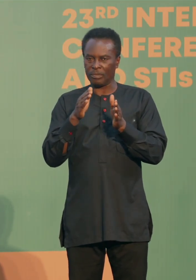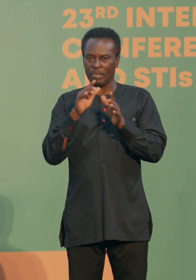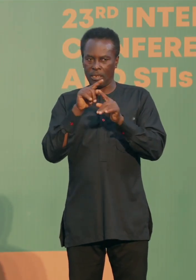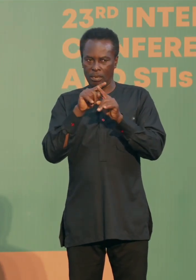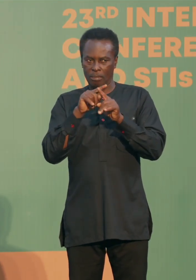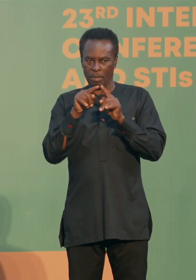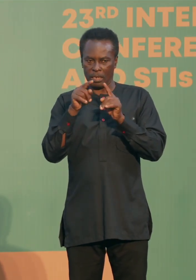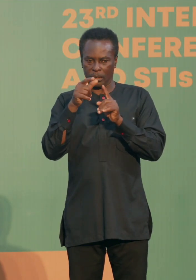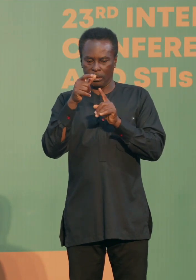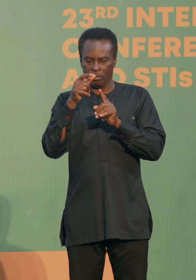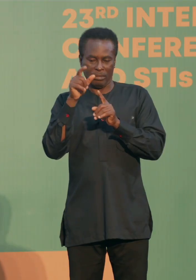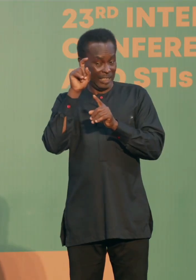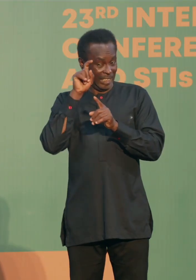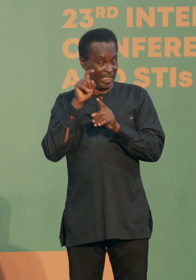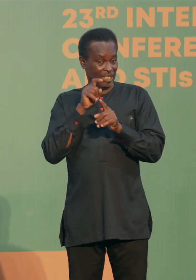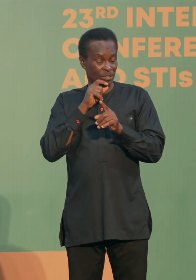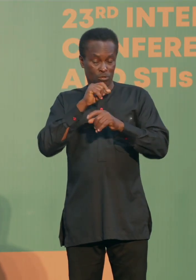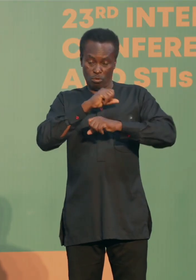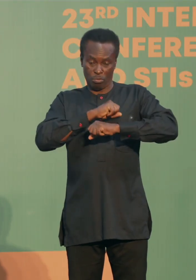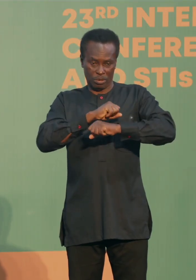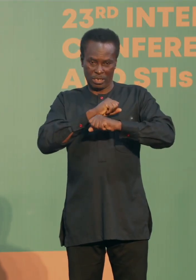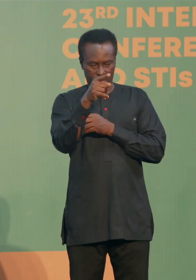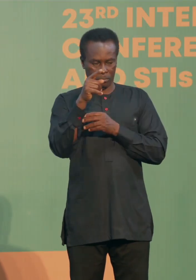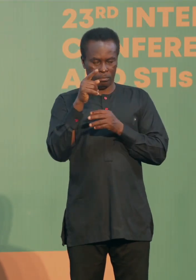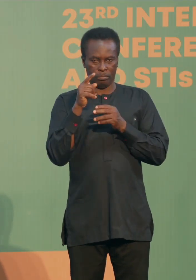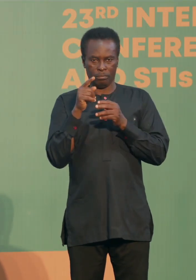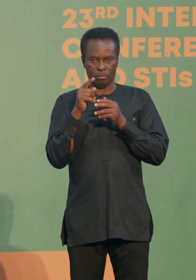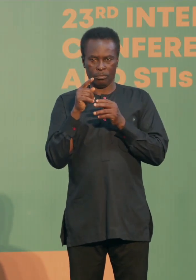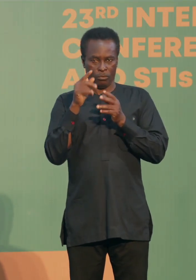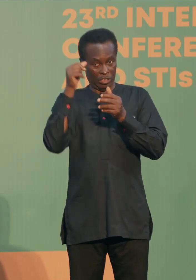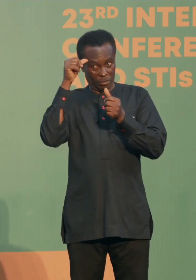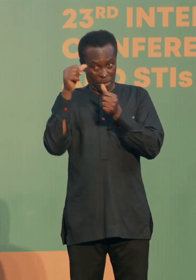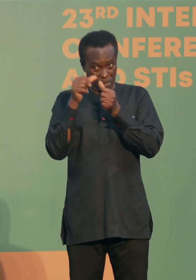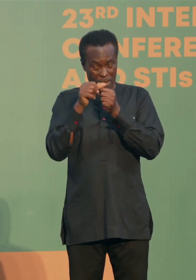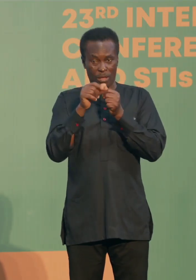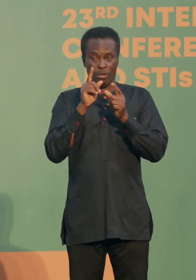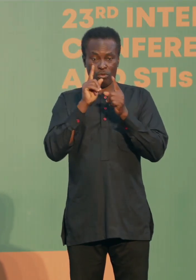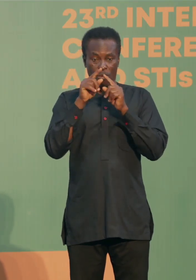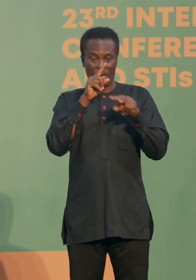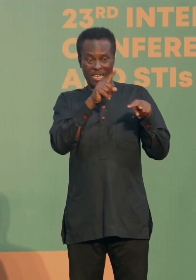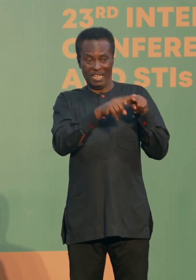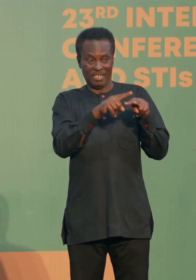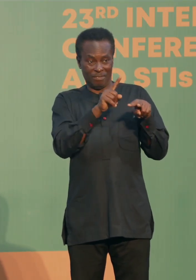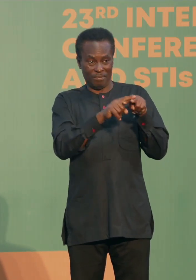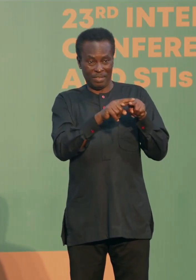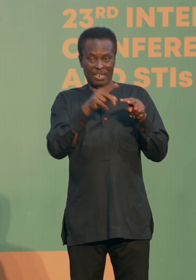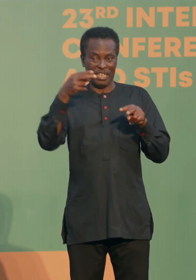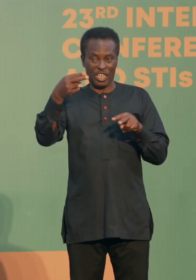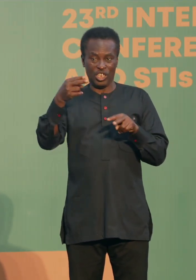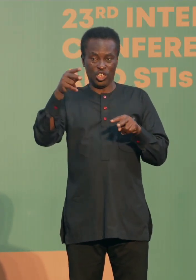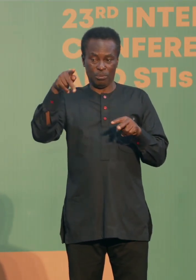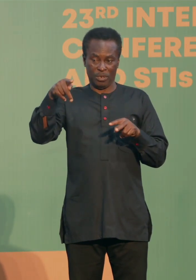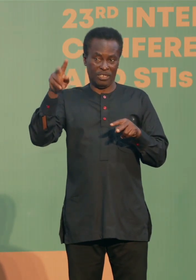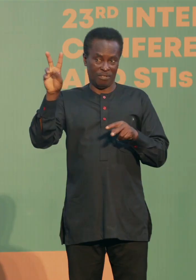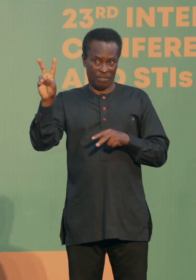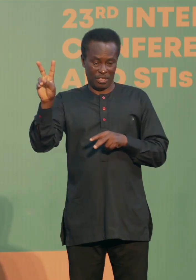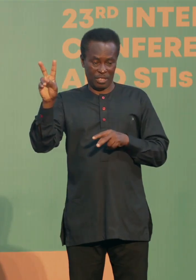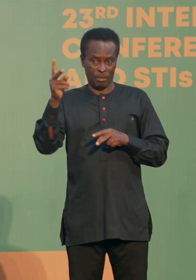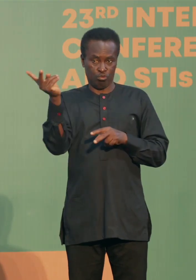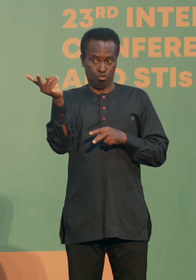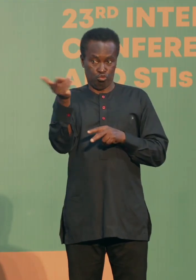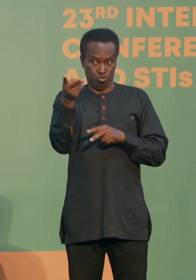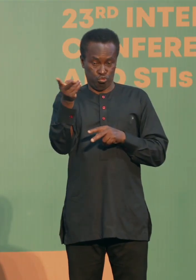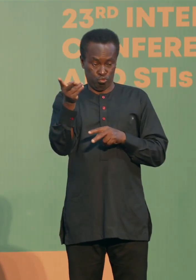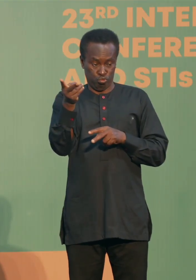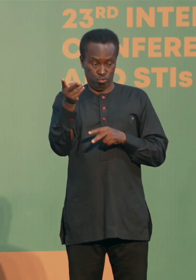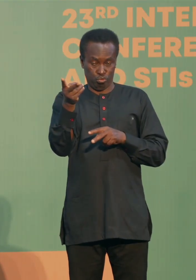sexual intercourse from an infected partner. Remember, I'm talking about HIV and HPV. And in that global